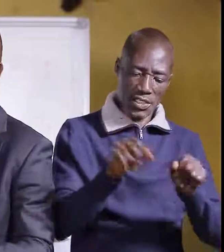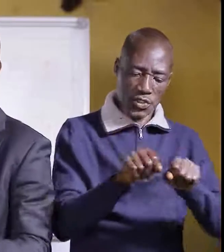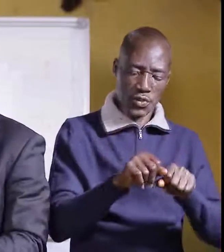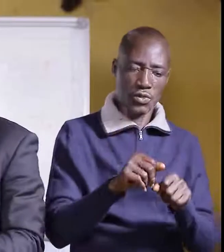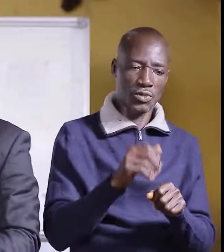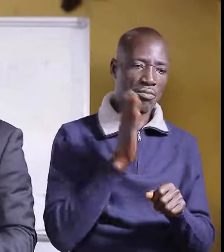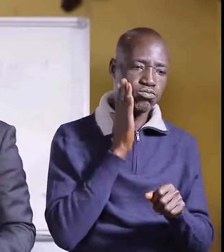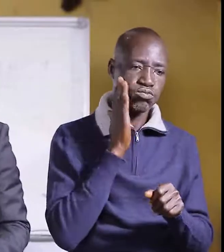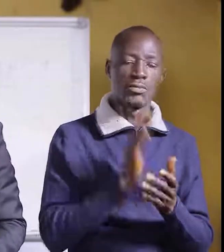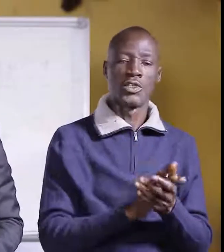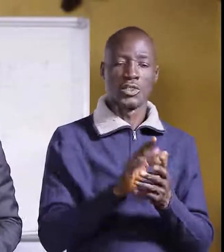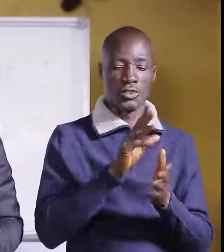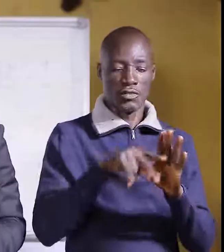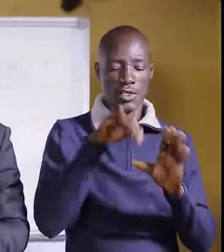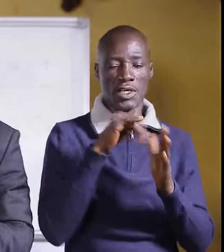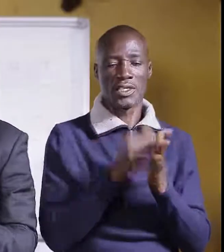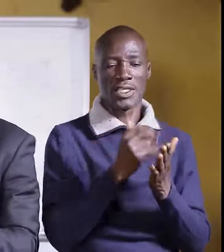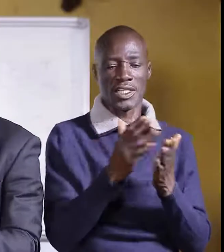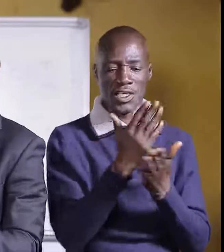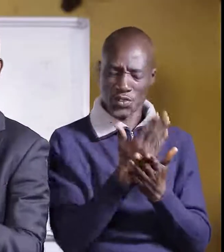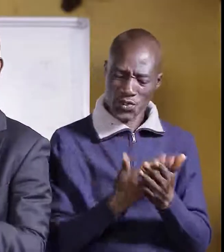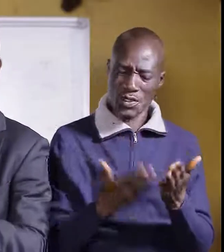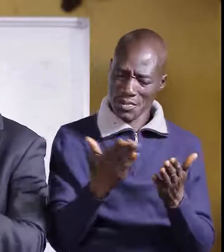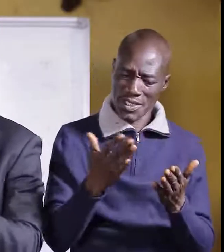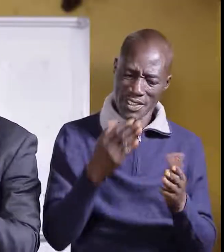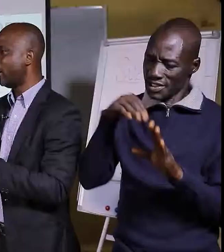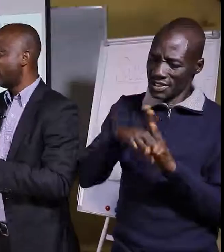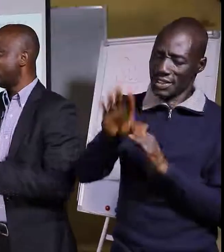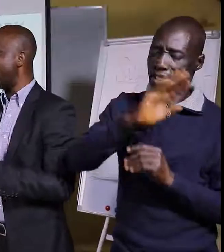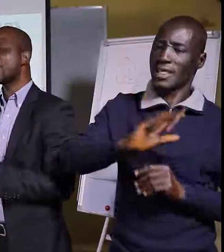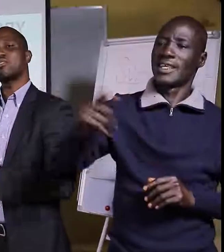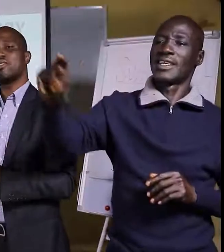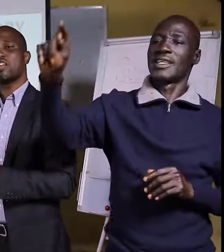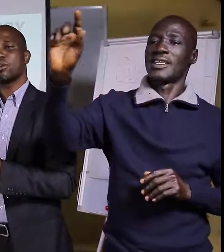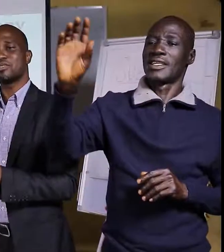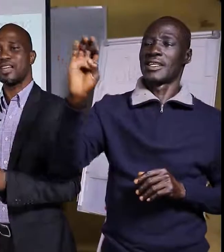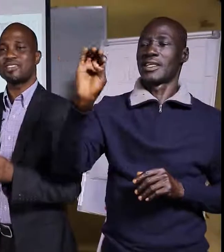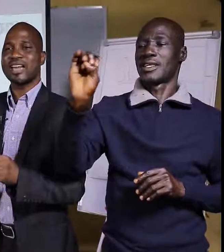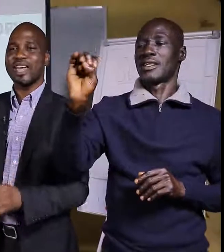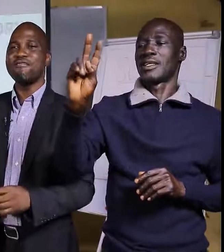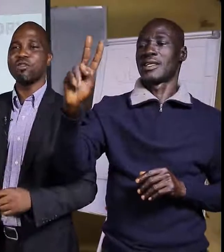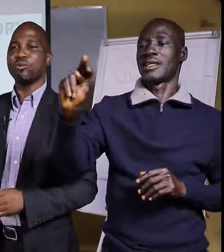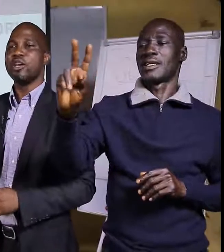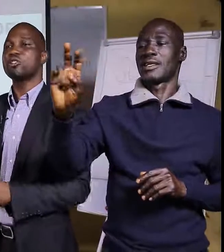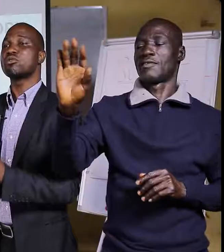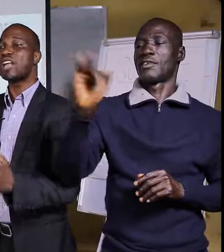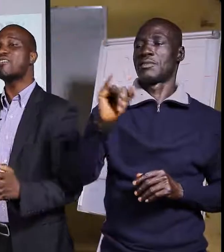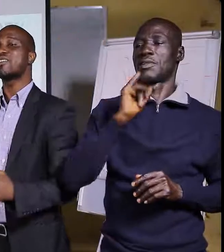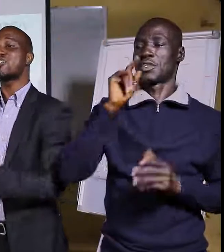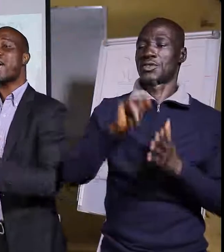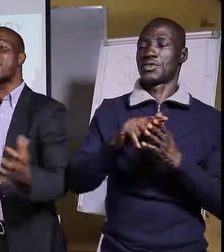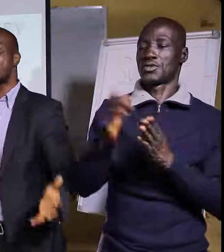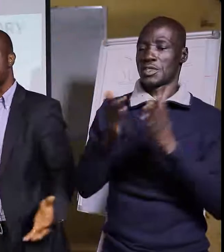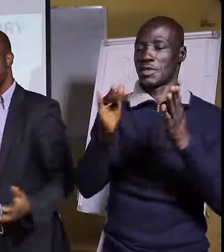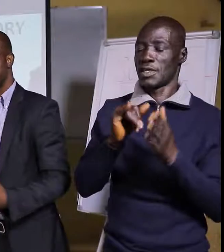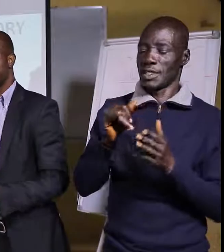as the case might be, you find out that there are some substances inside an envelope. The essence of that substance inside the envelope is to serve as